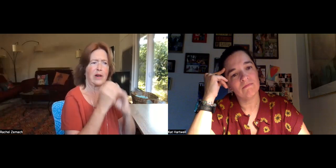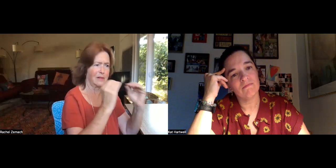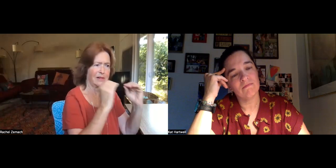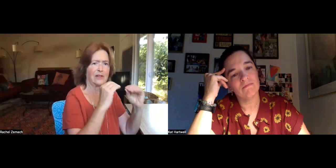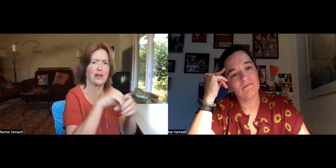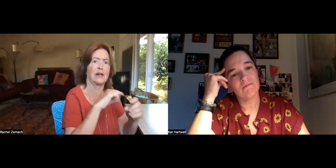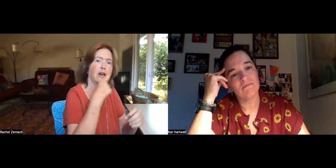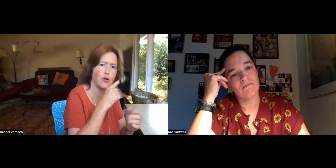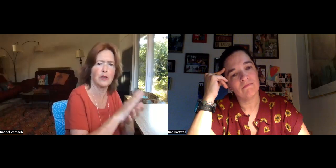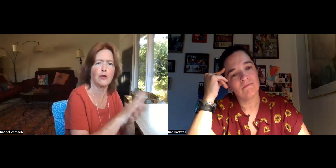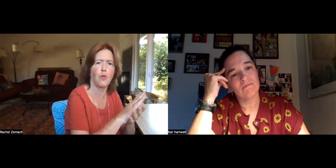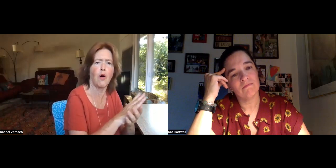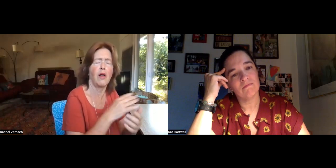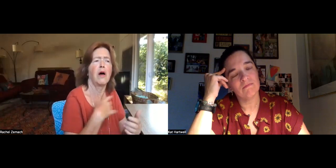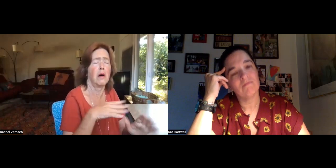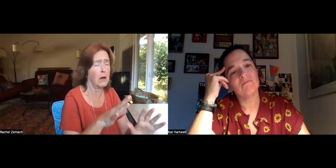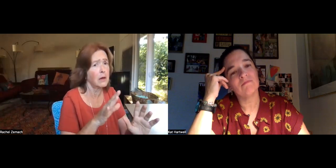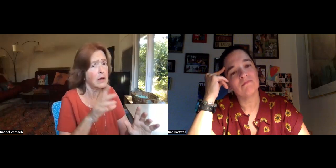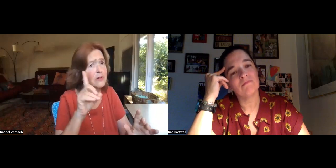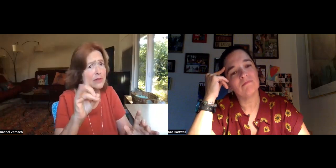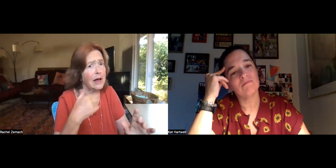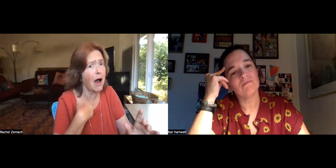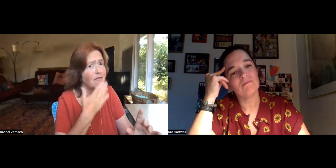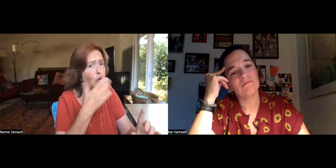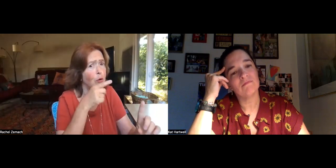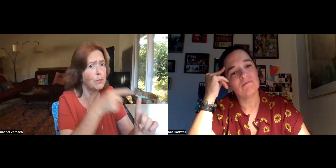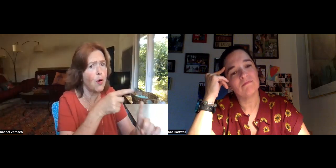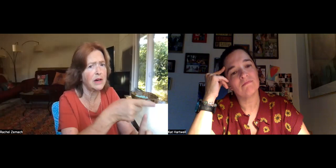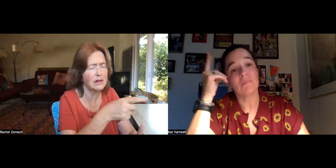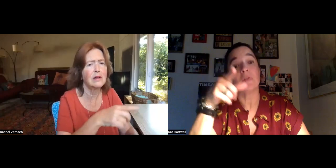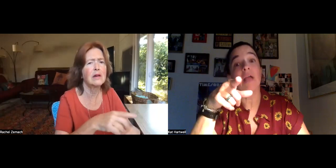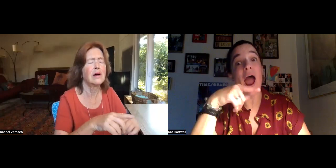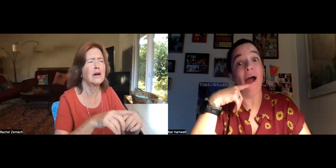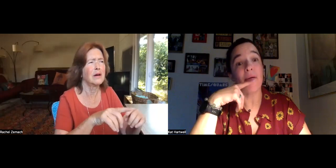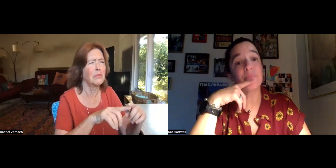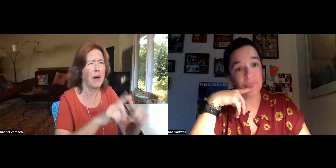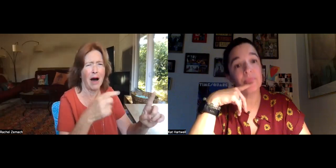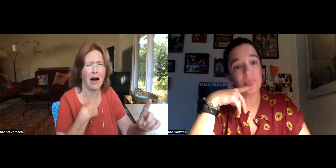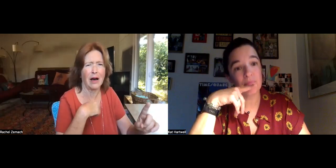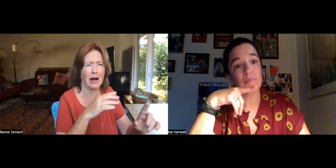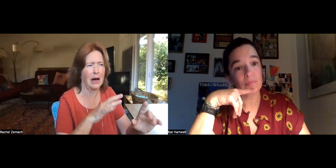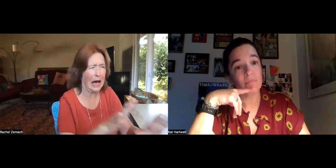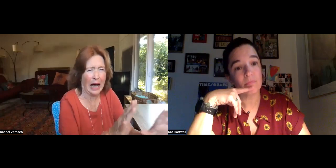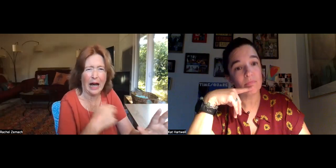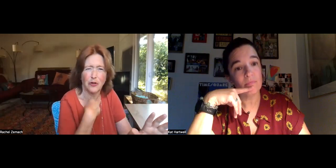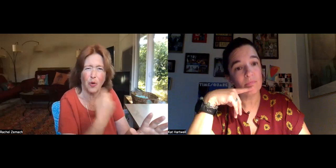situation teach him here at school did have a good point. Yeah. I told